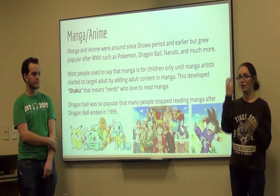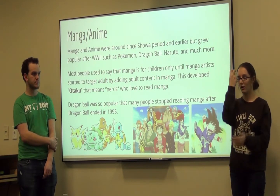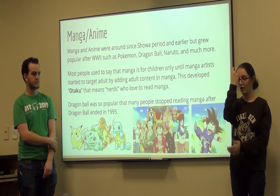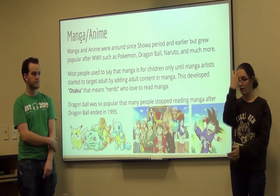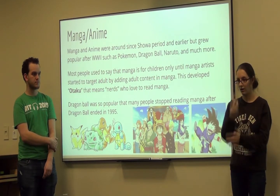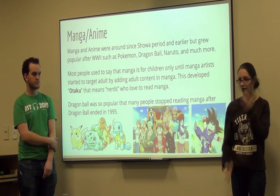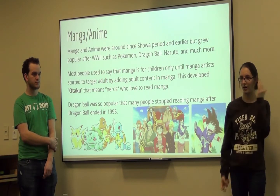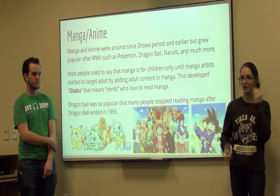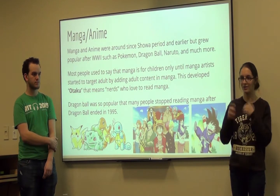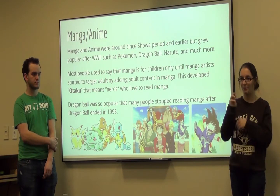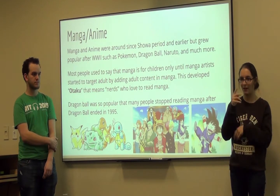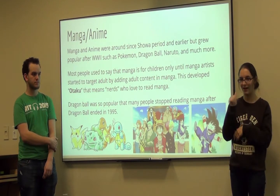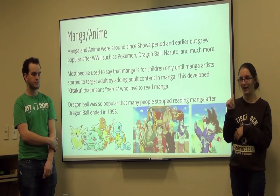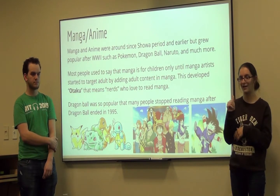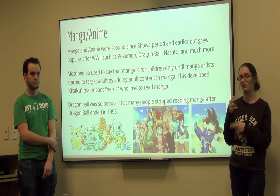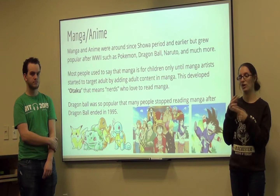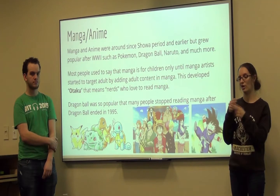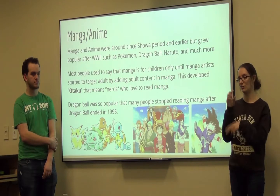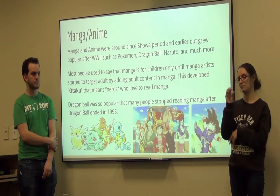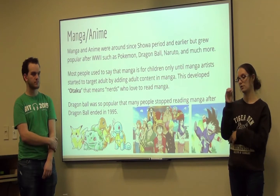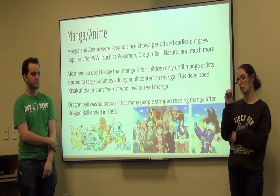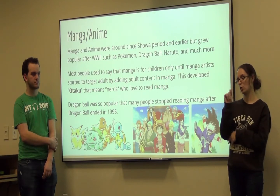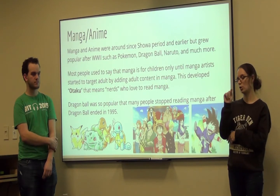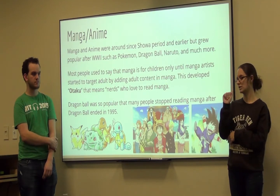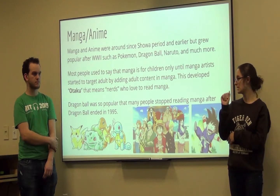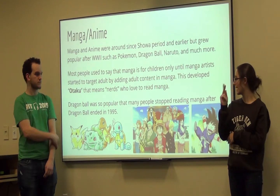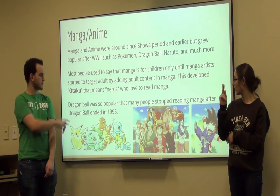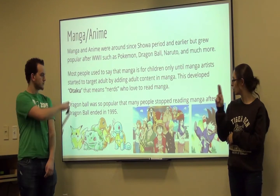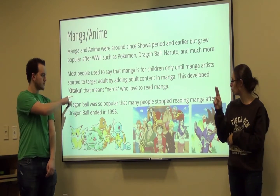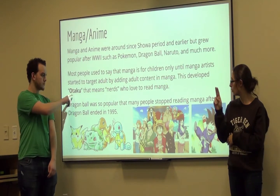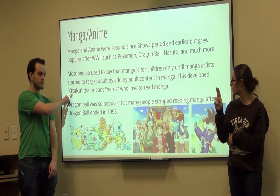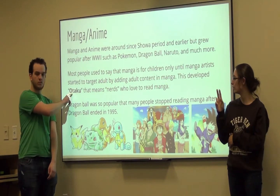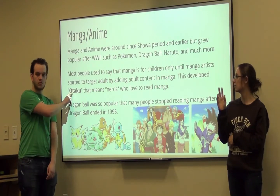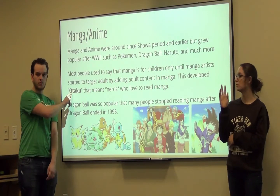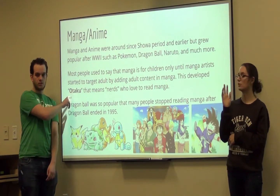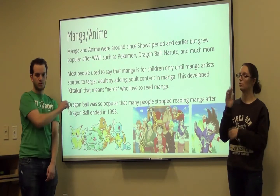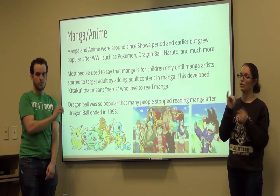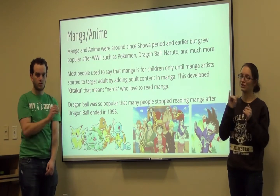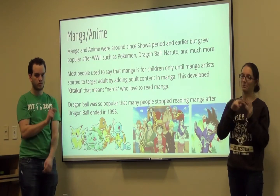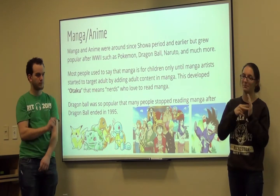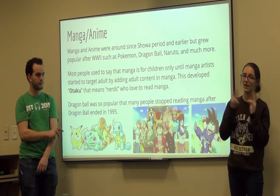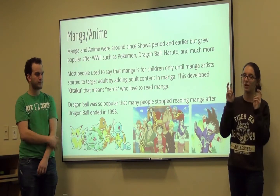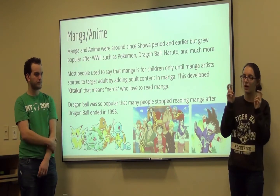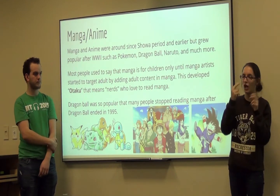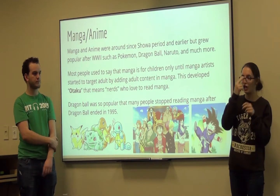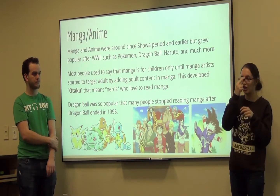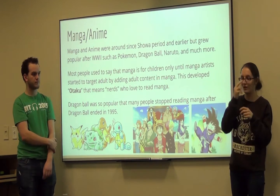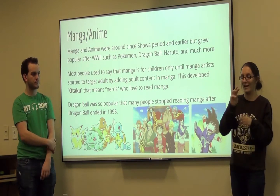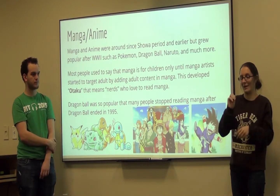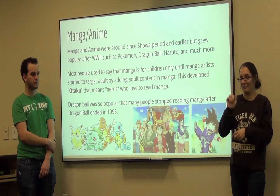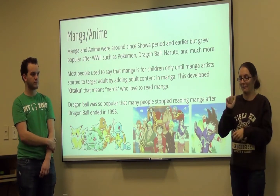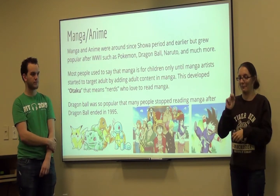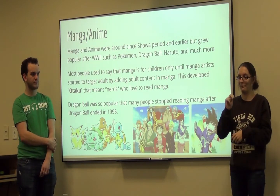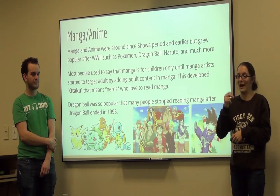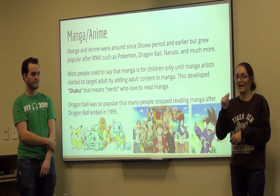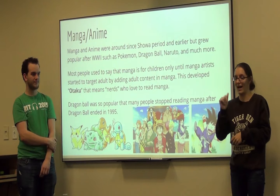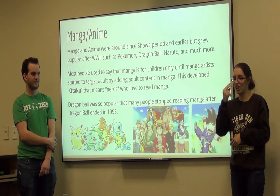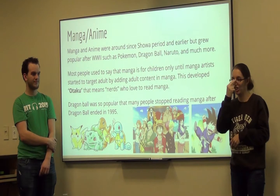were some people who were very immersed in manga and anime, called otaku, which is like a nerd or someone